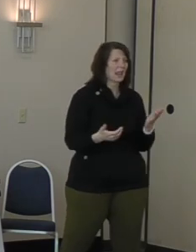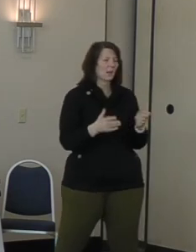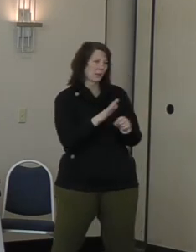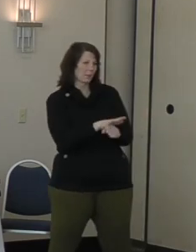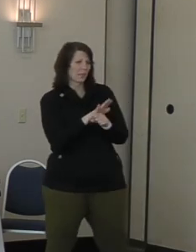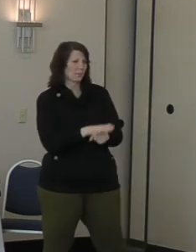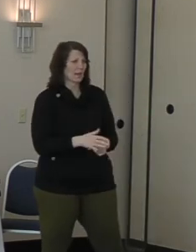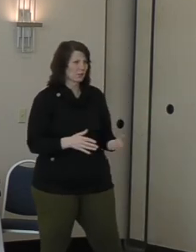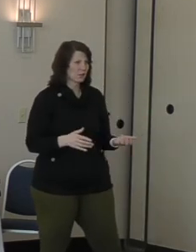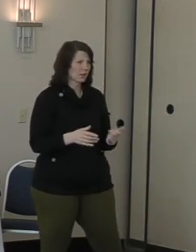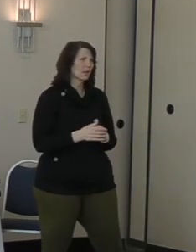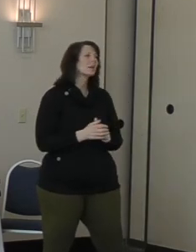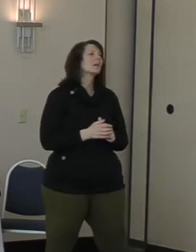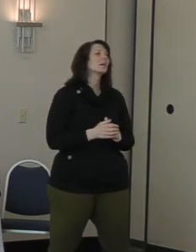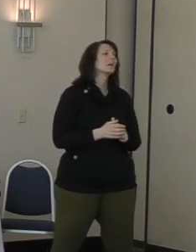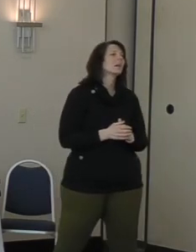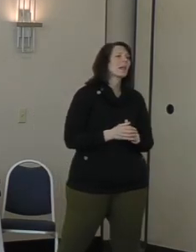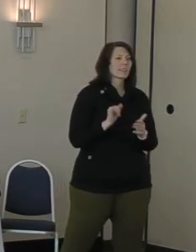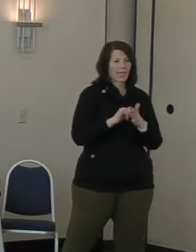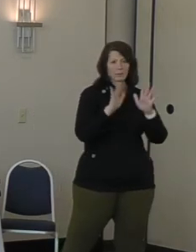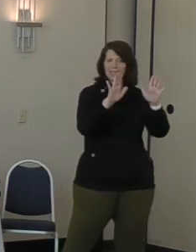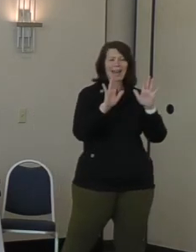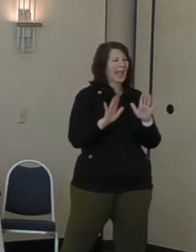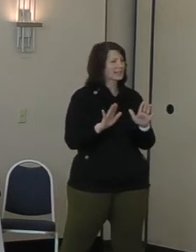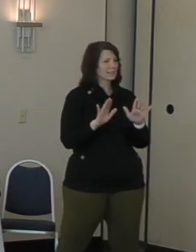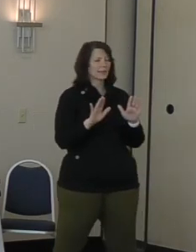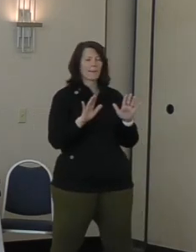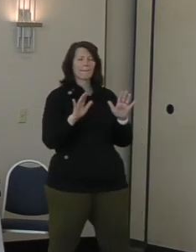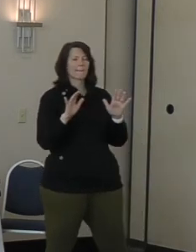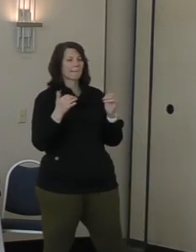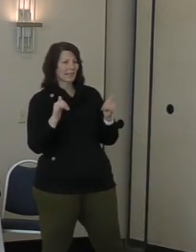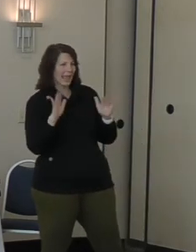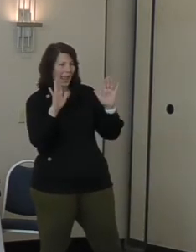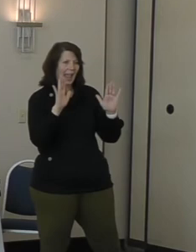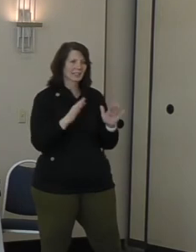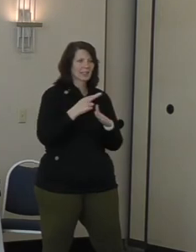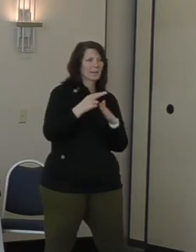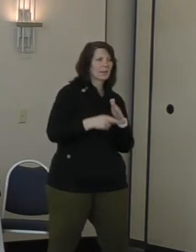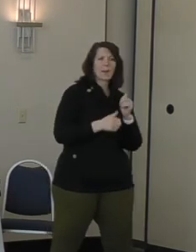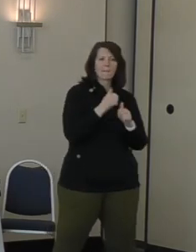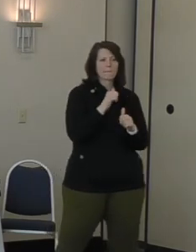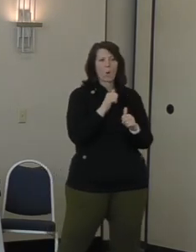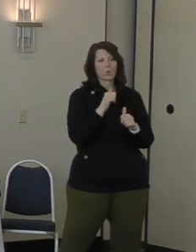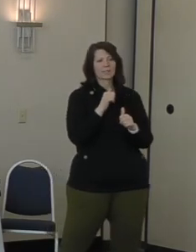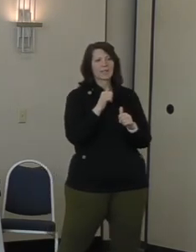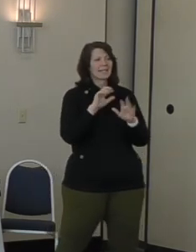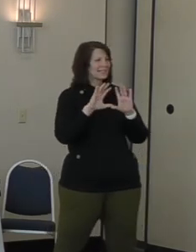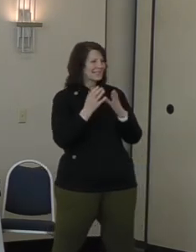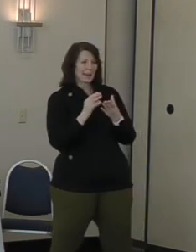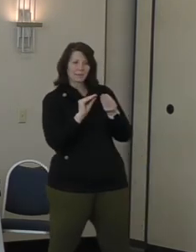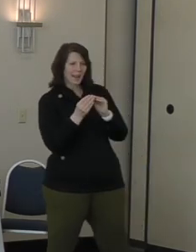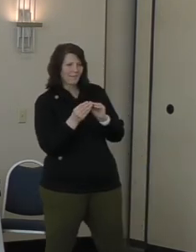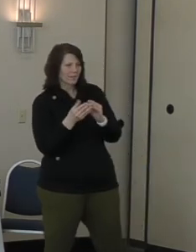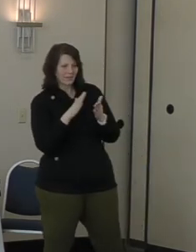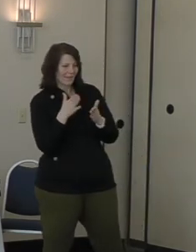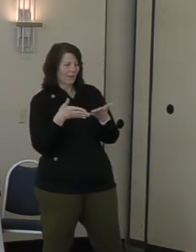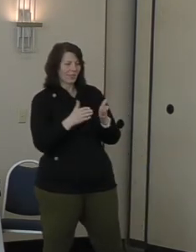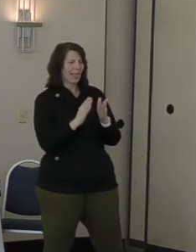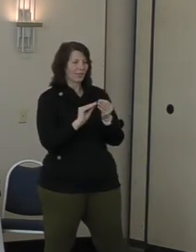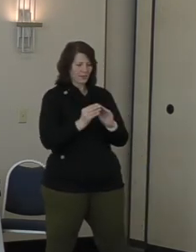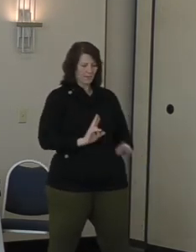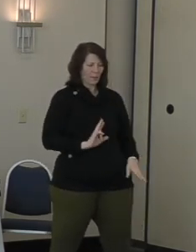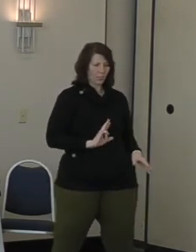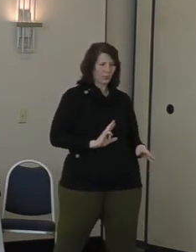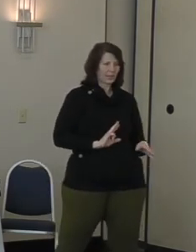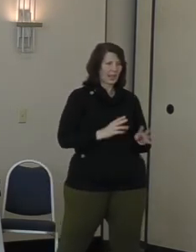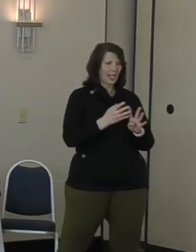get the point. That's an excellent play and an excellent outcome. And most teams would never let their number 3 line up at first receiver